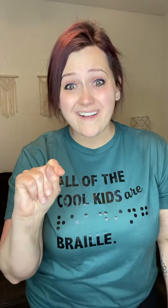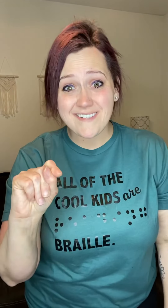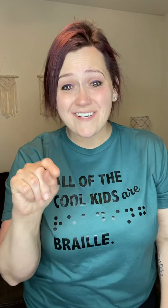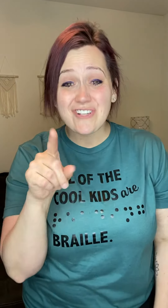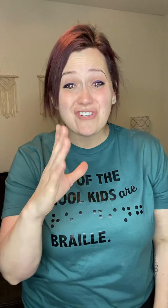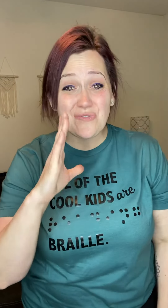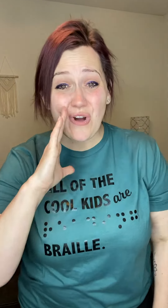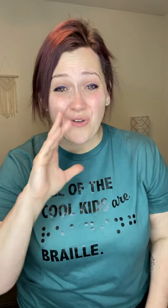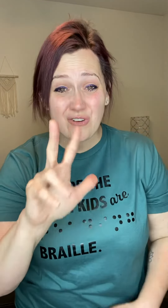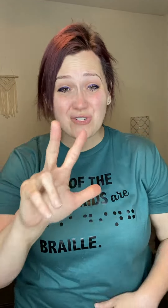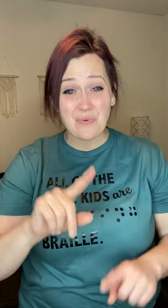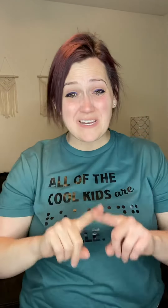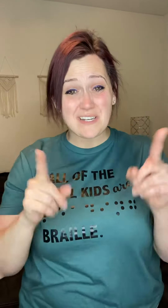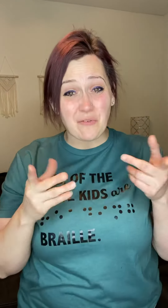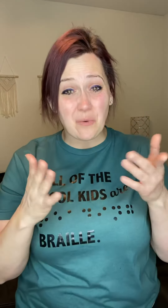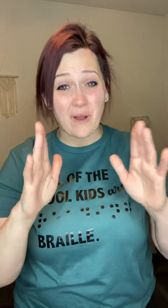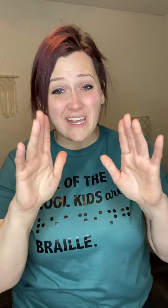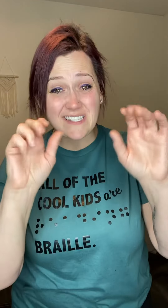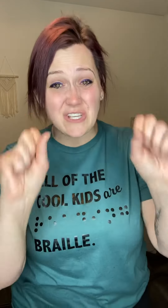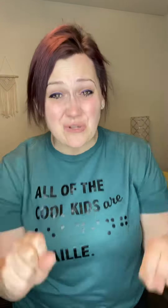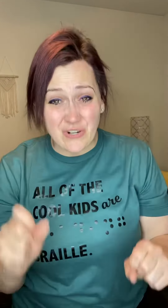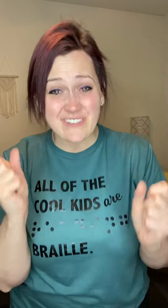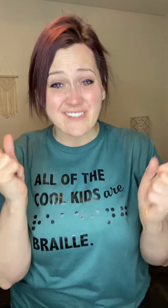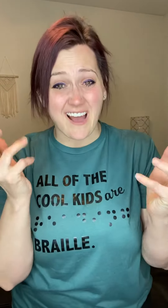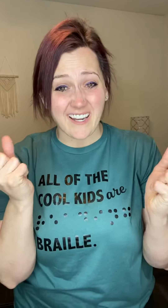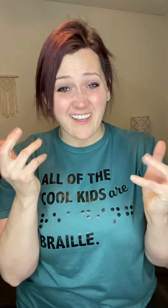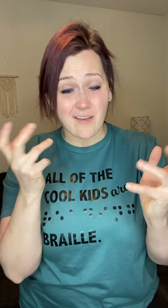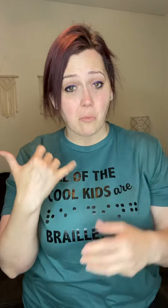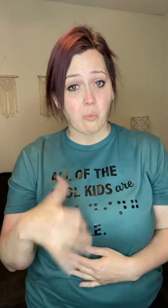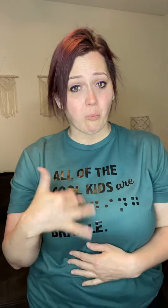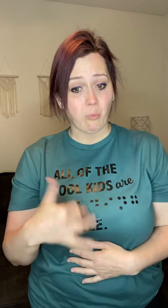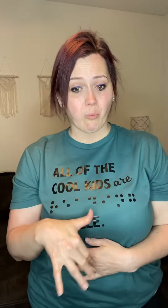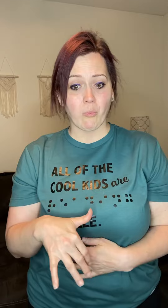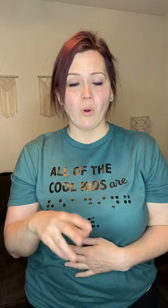What? Did you know there's 3 different ways that you could sign it?